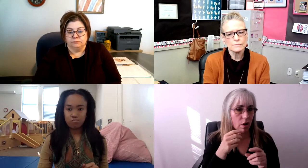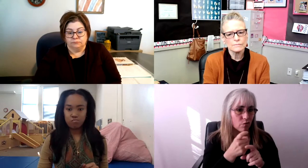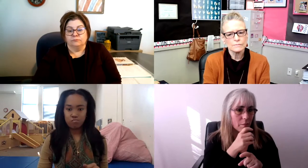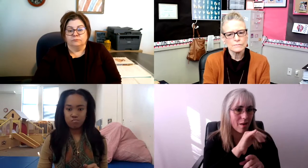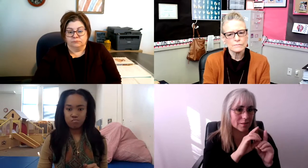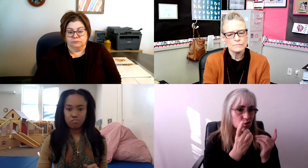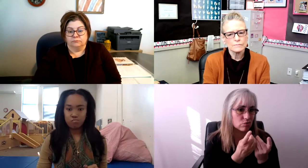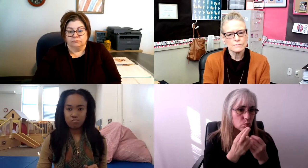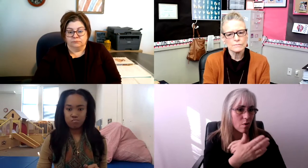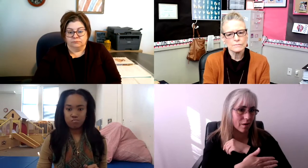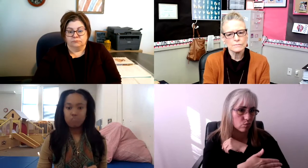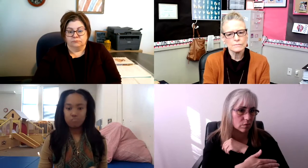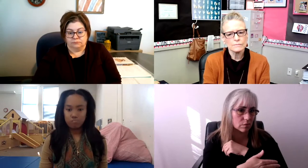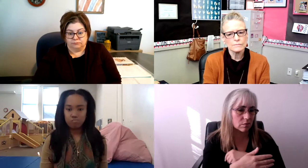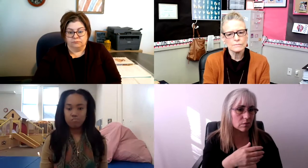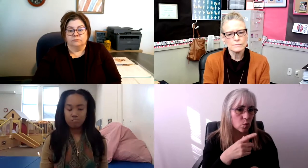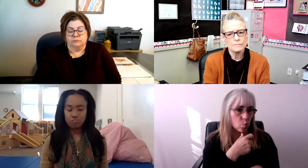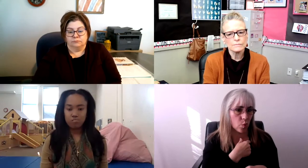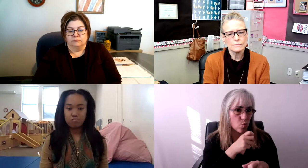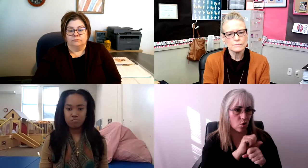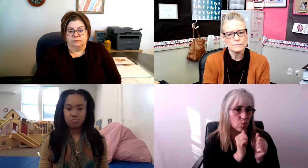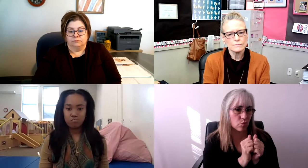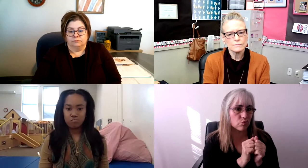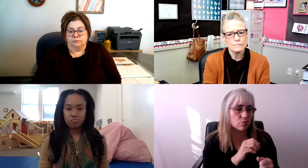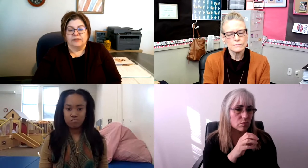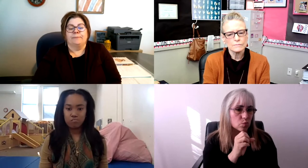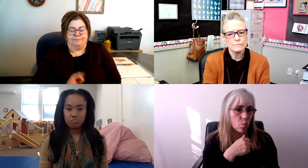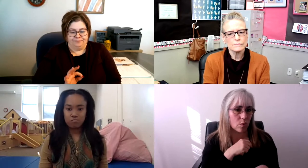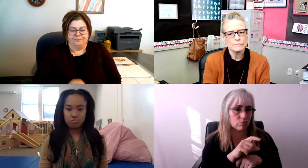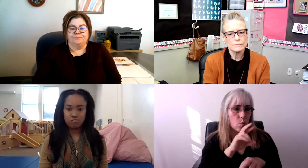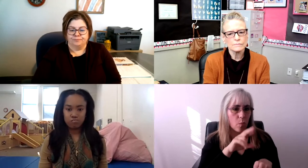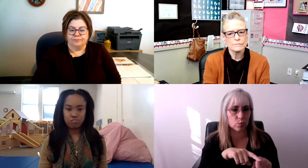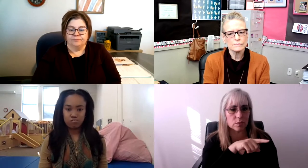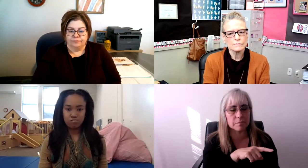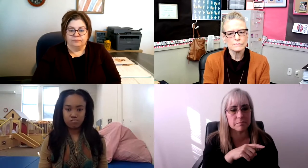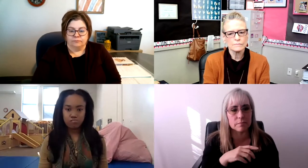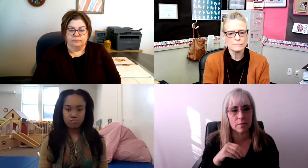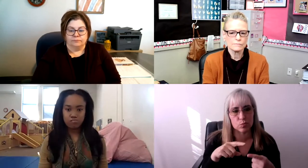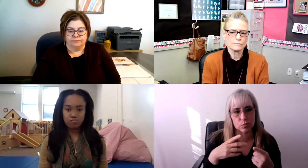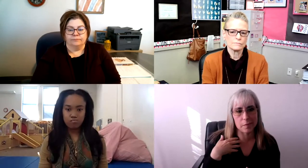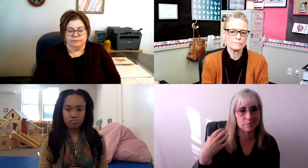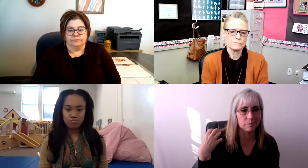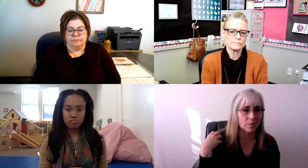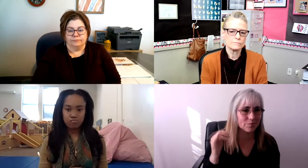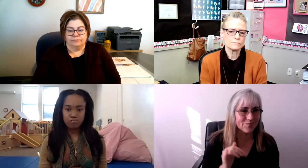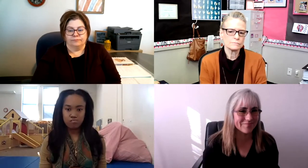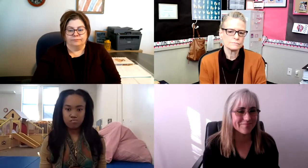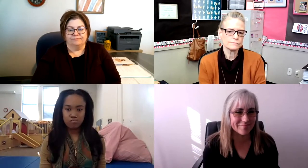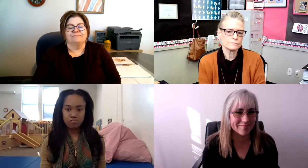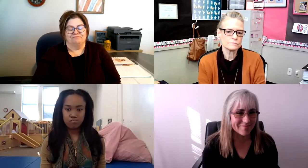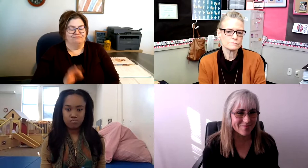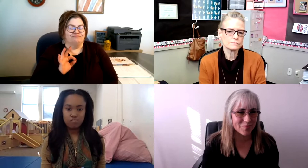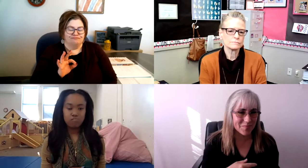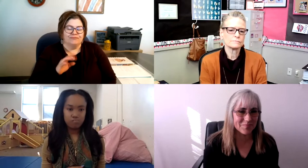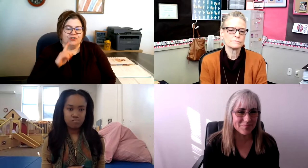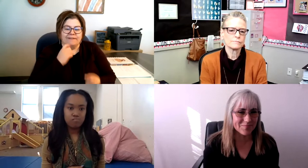Yeah, so I share my reports with the teacher, the district, or the county, whichever one I'm working with. I share my reports